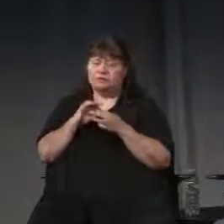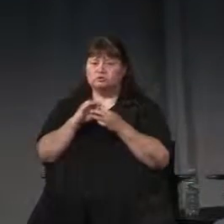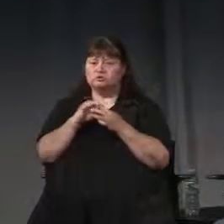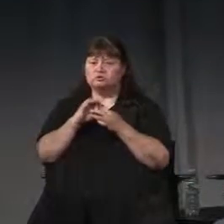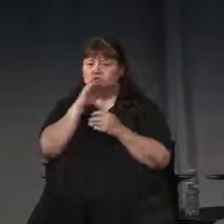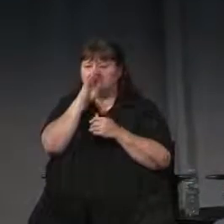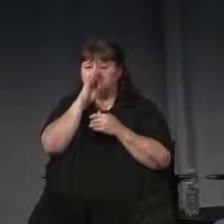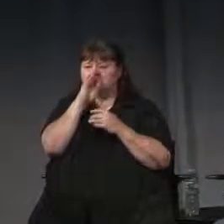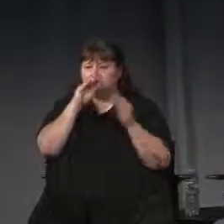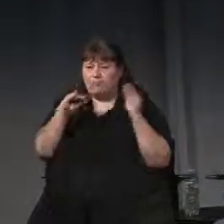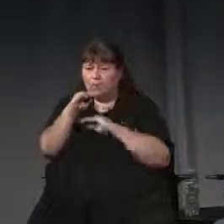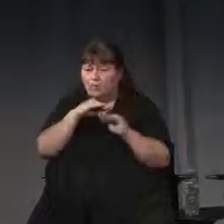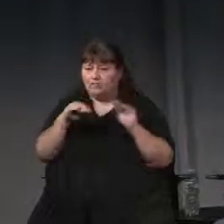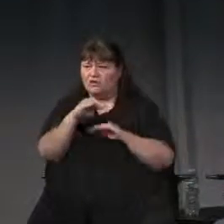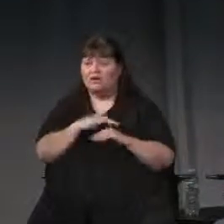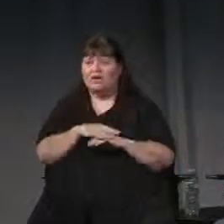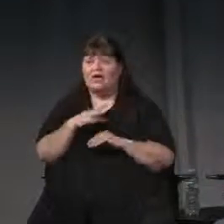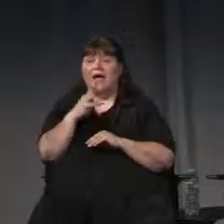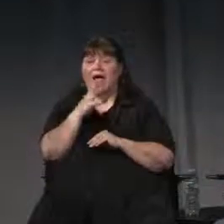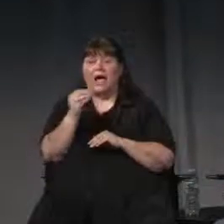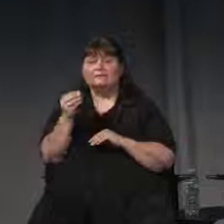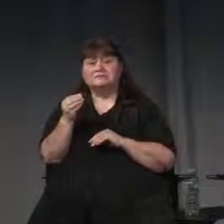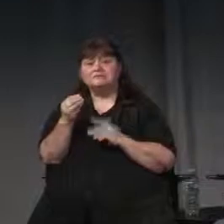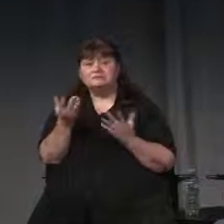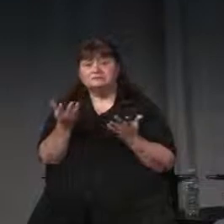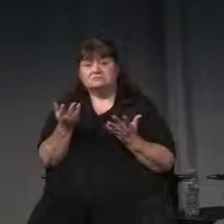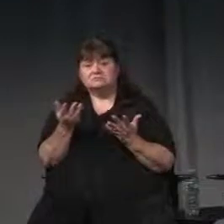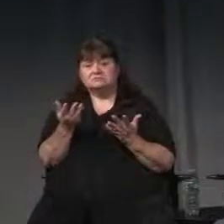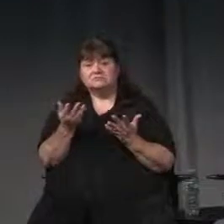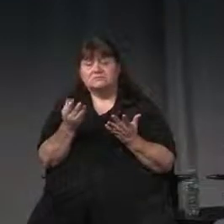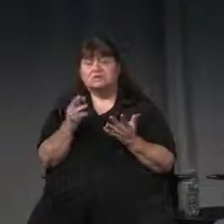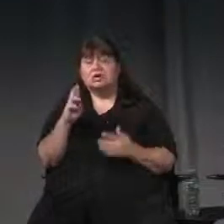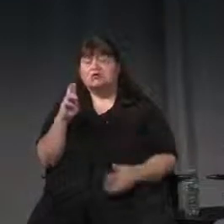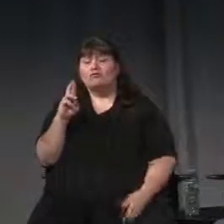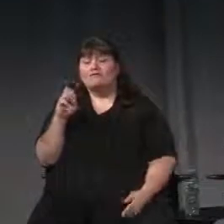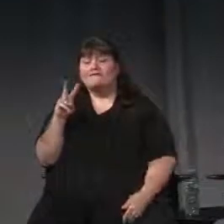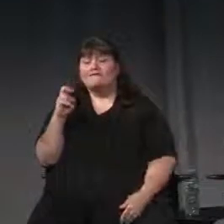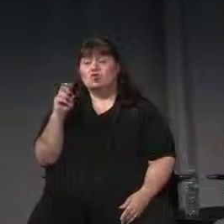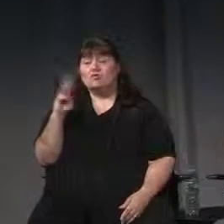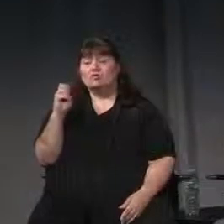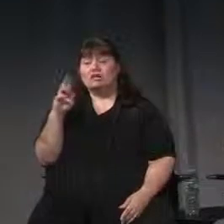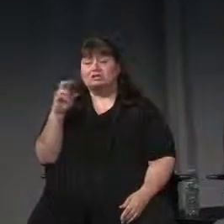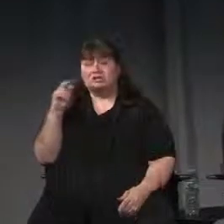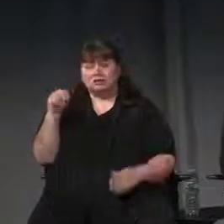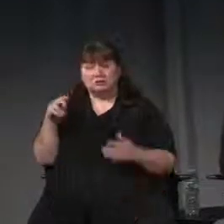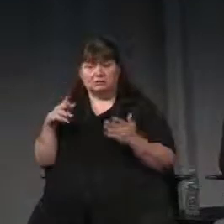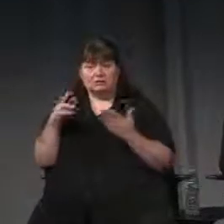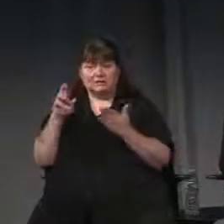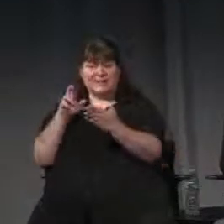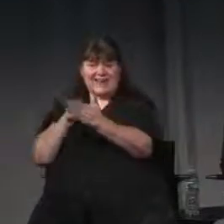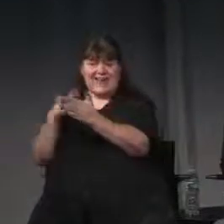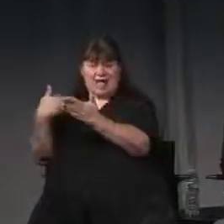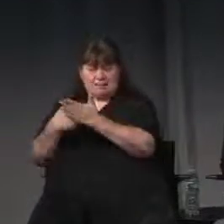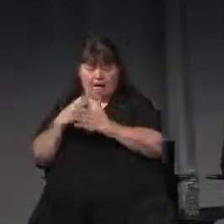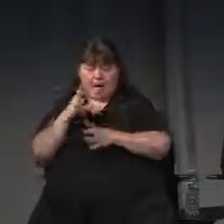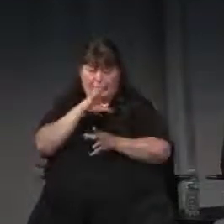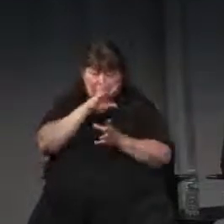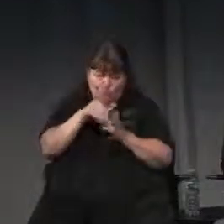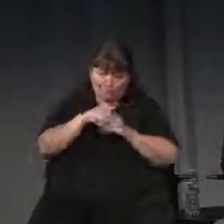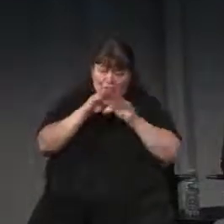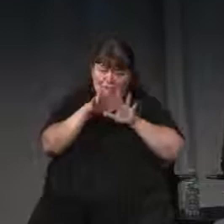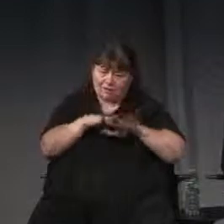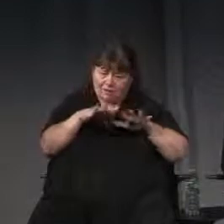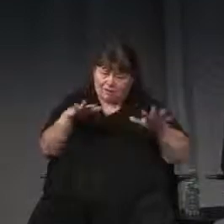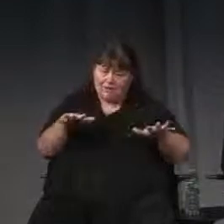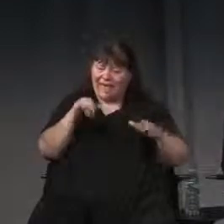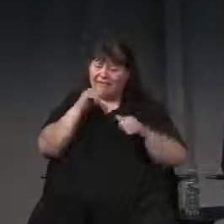around. And so, yeah, their reverberation usually entails certain resonances. So any